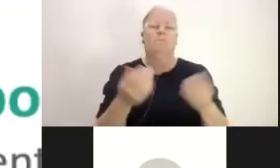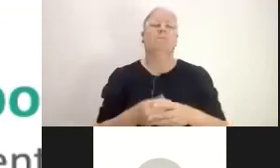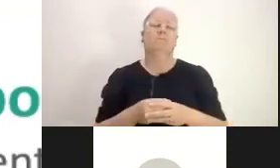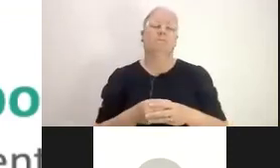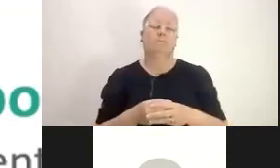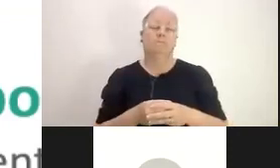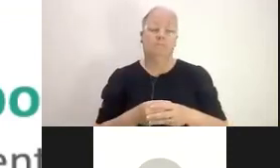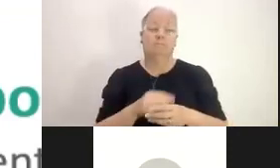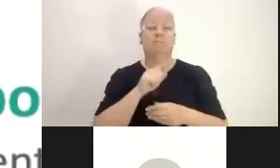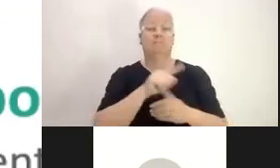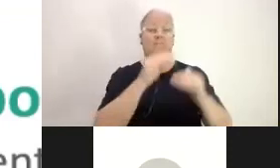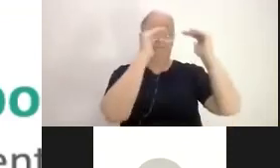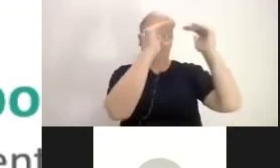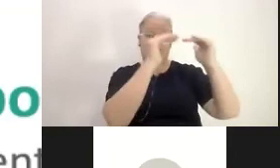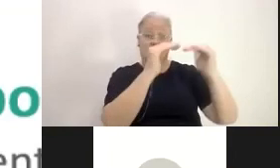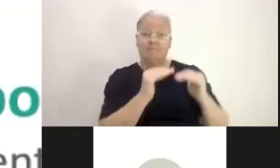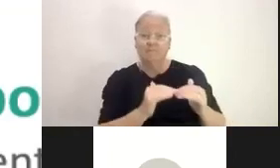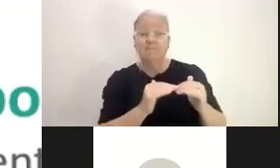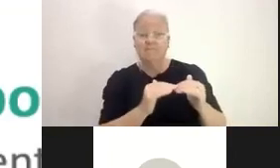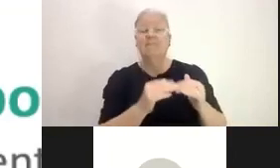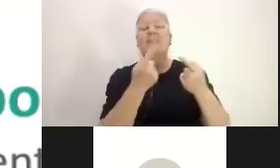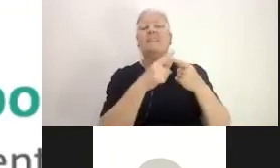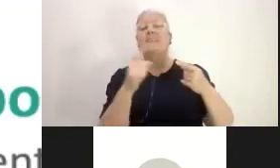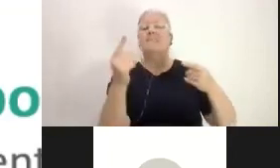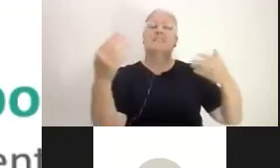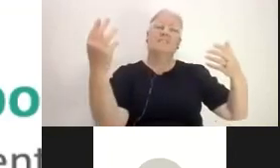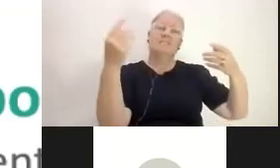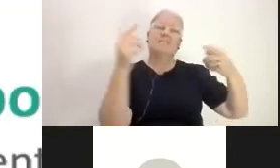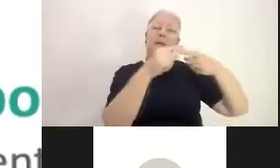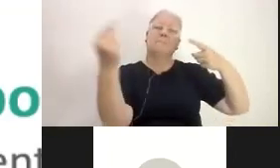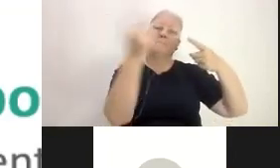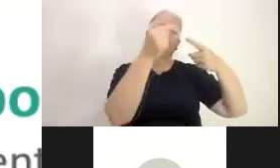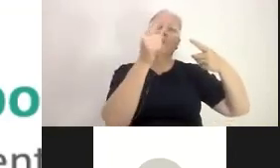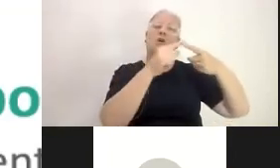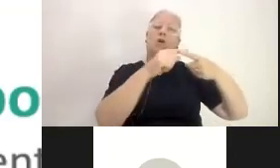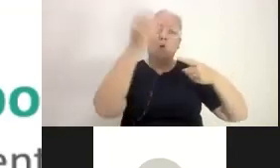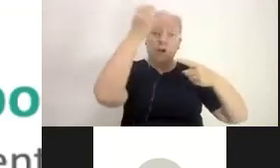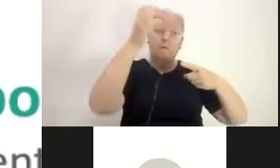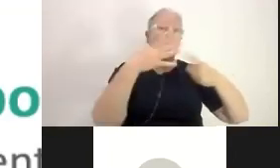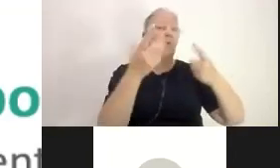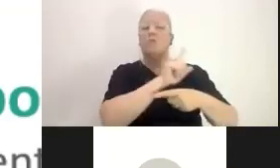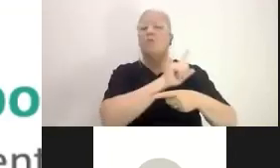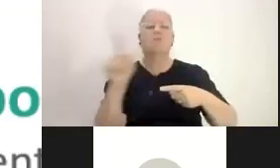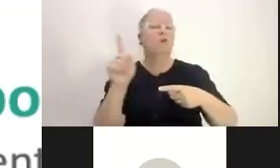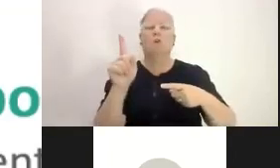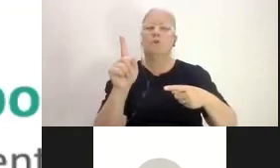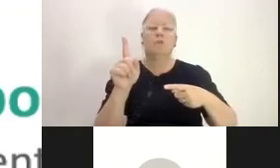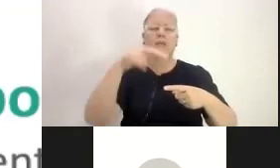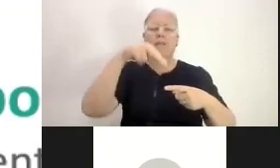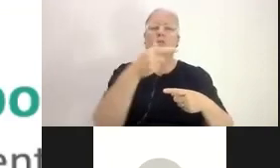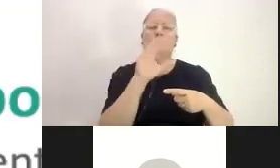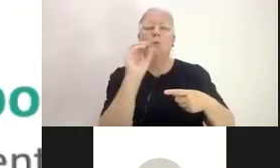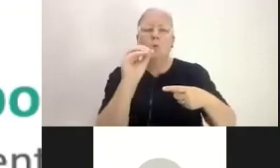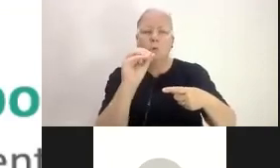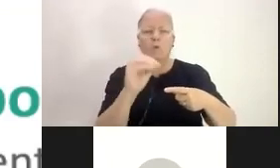These dashboards compile data from various sources, including government and non-government sources, to try to show a balanced view of UHC